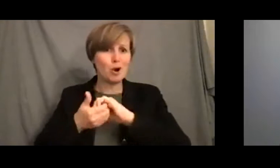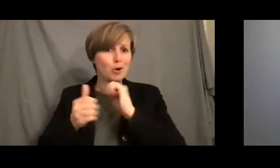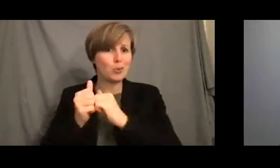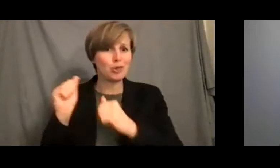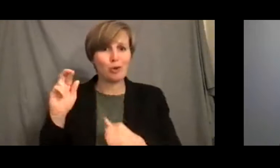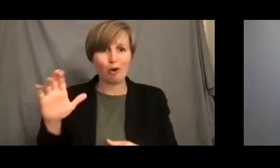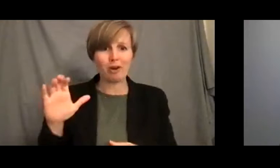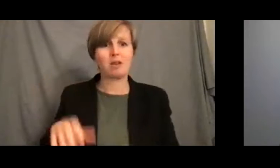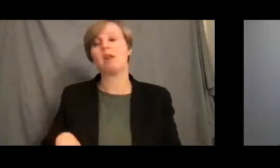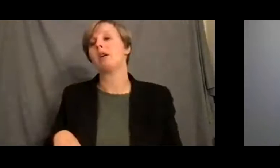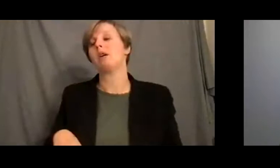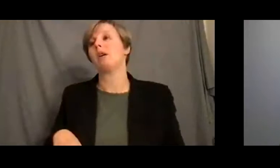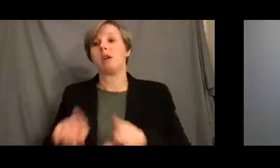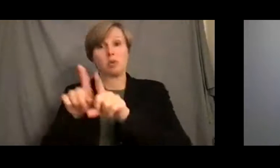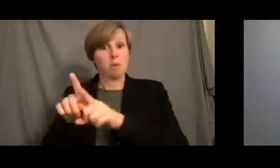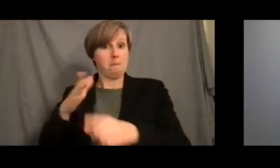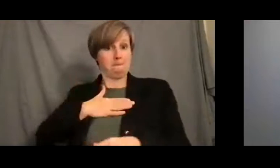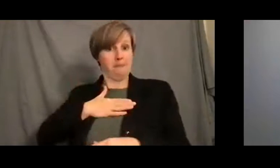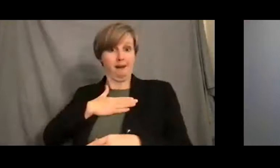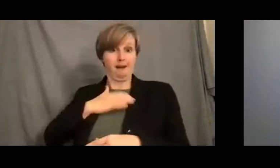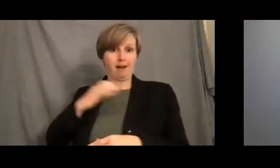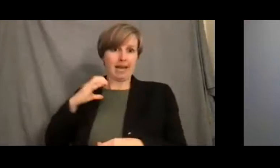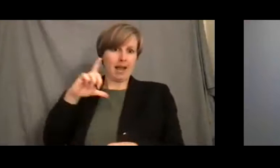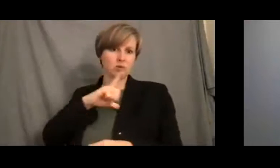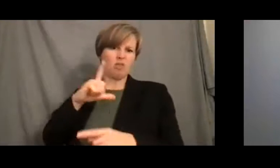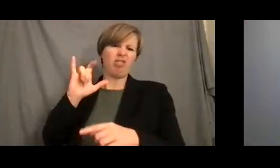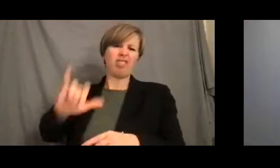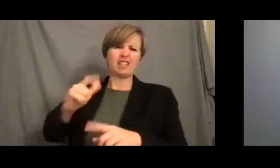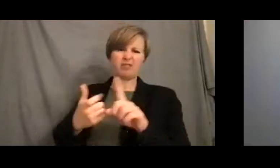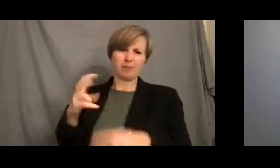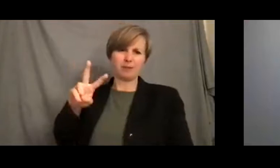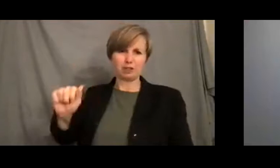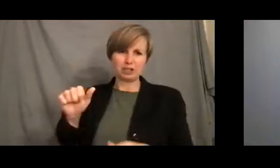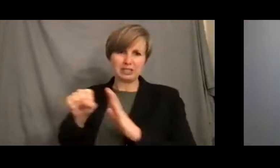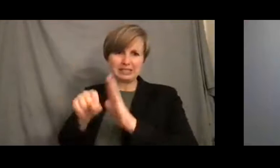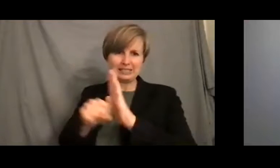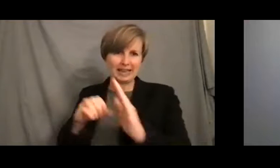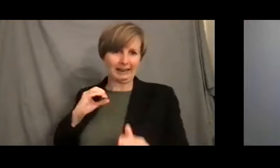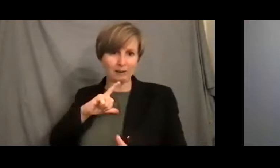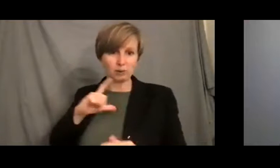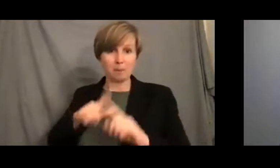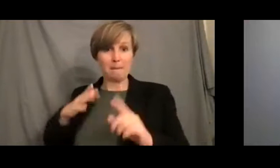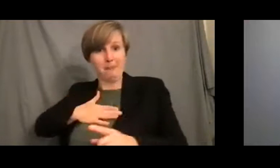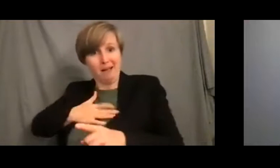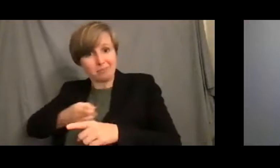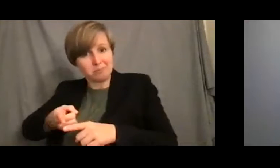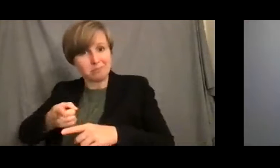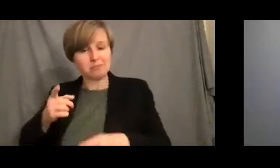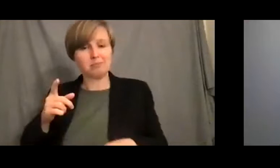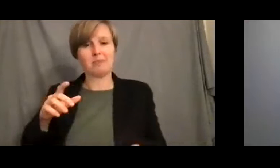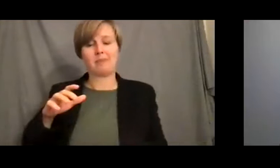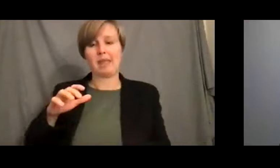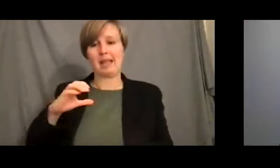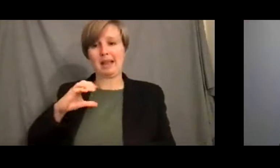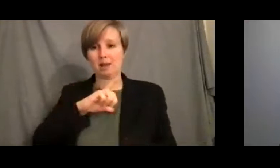we also, you know, part of my particular council, that's from the Virginia State Council, but from our particular council in Mount Vernon, Council